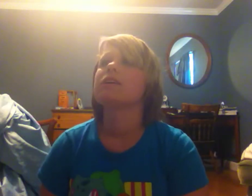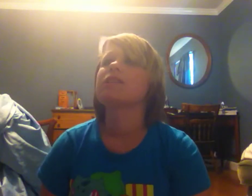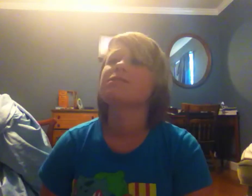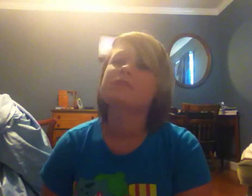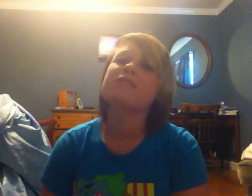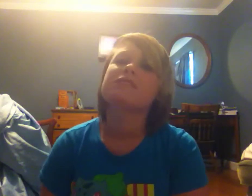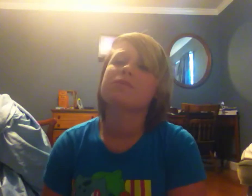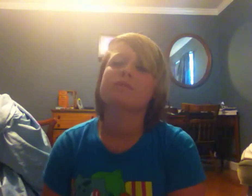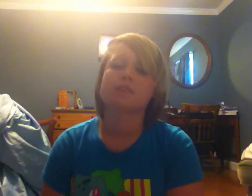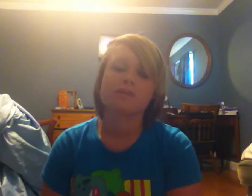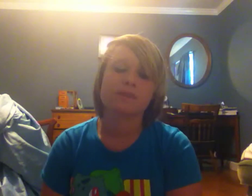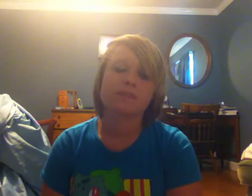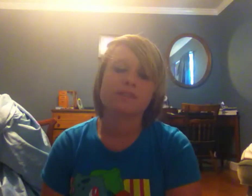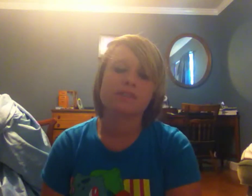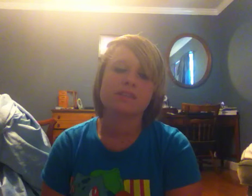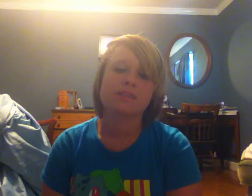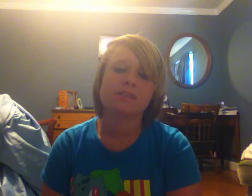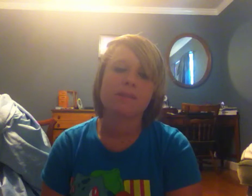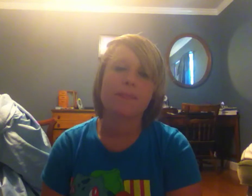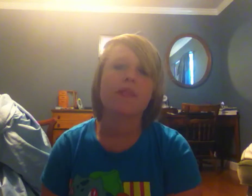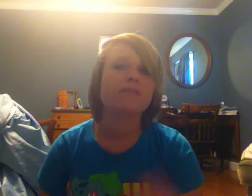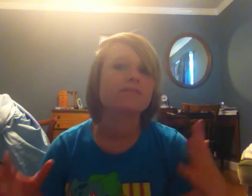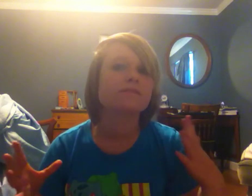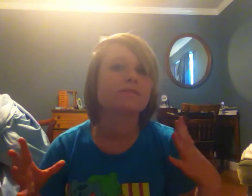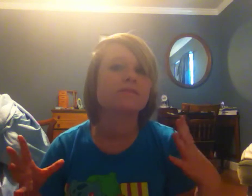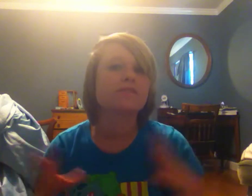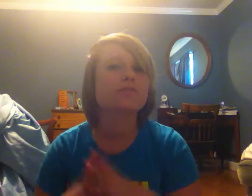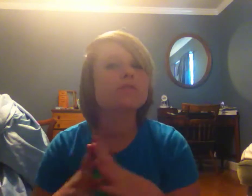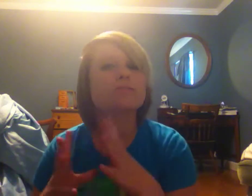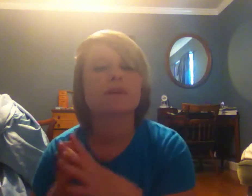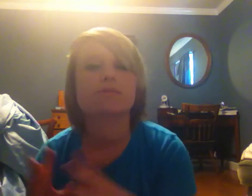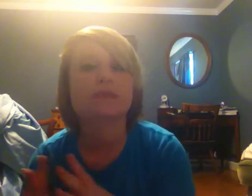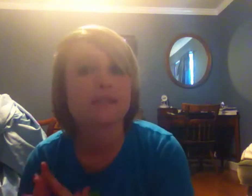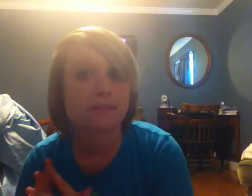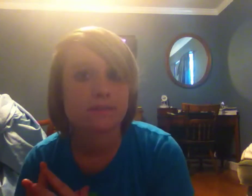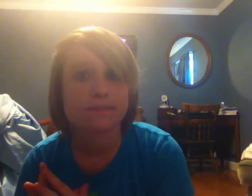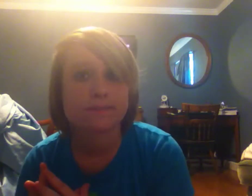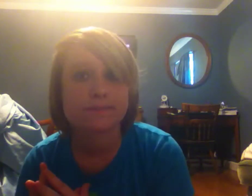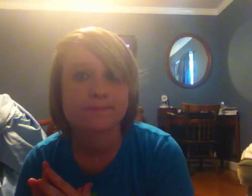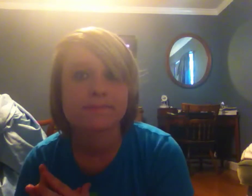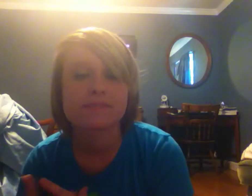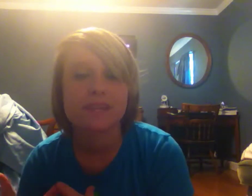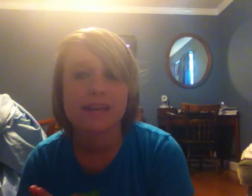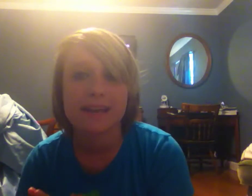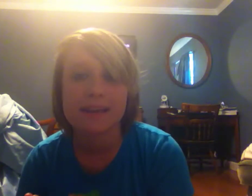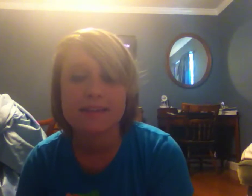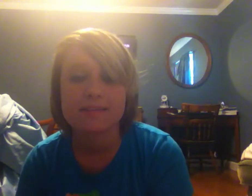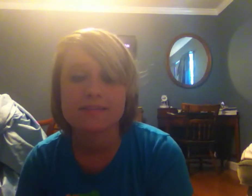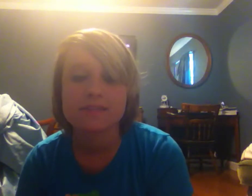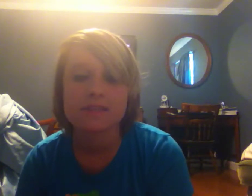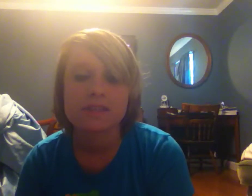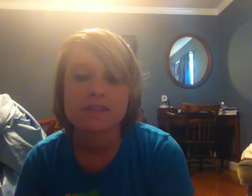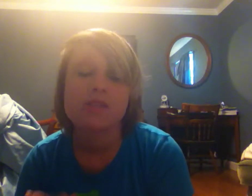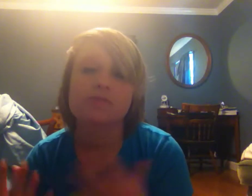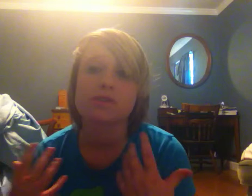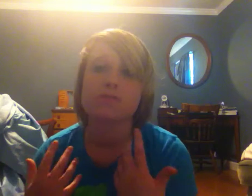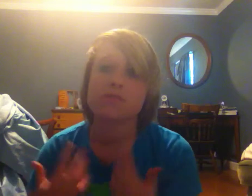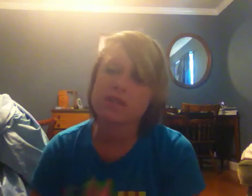The reason I want to talk about this is school's about to begin, and if you're a